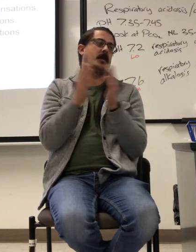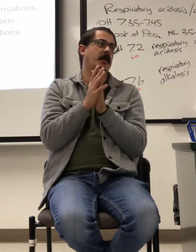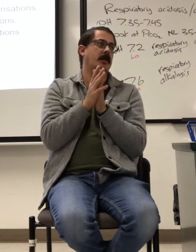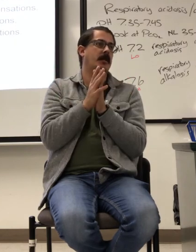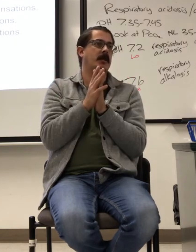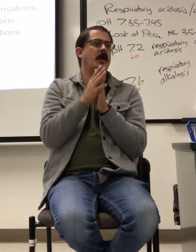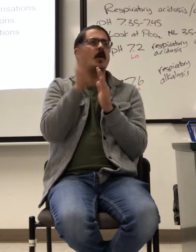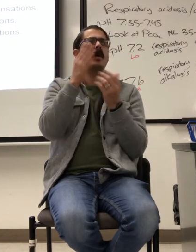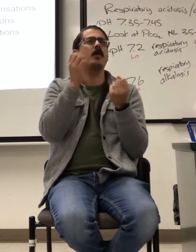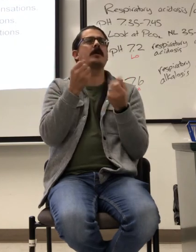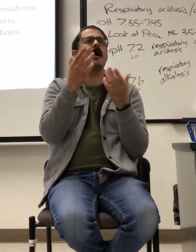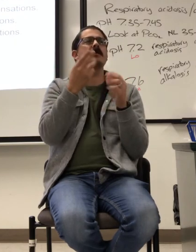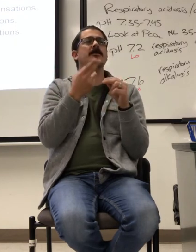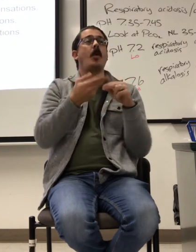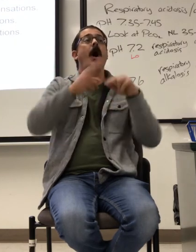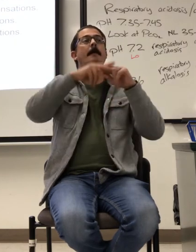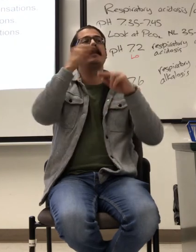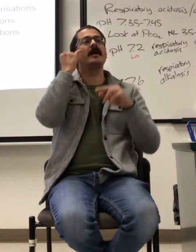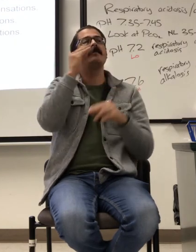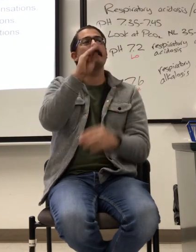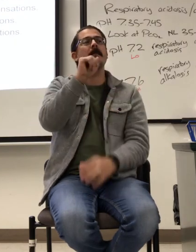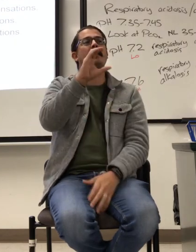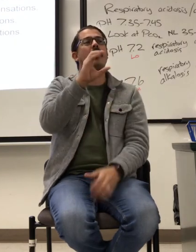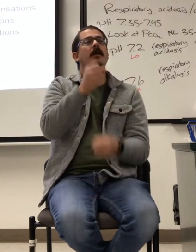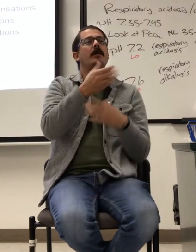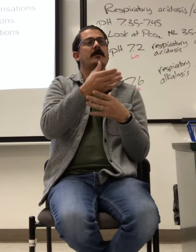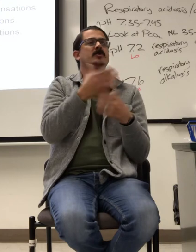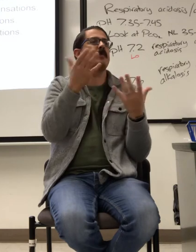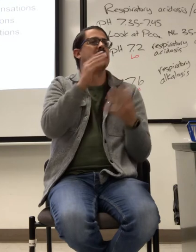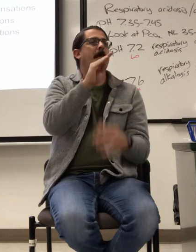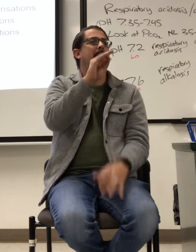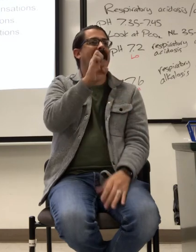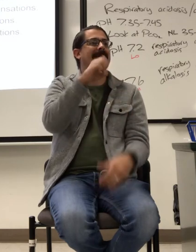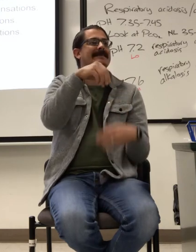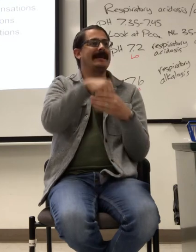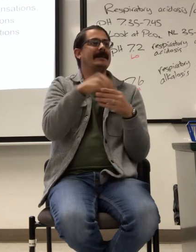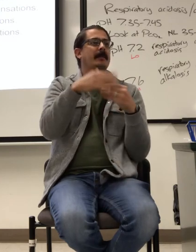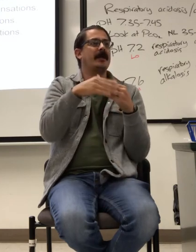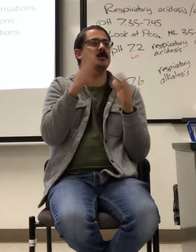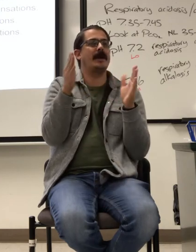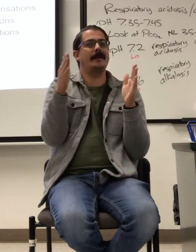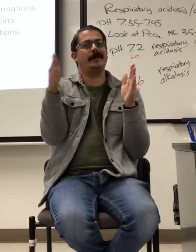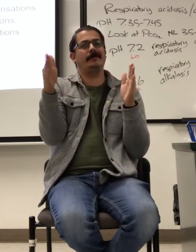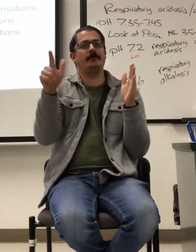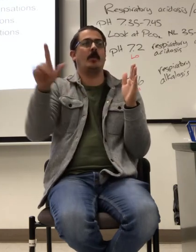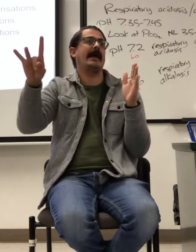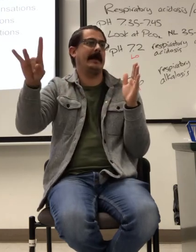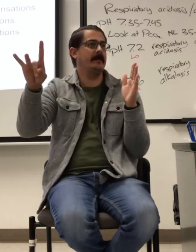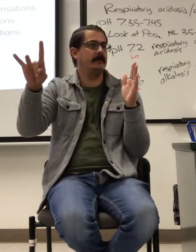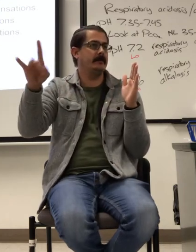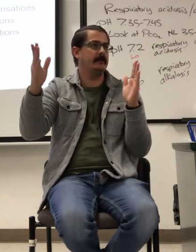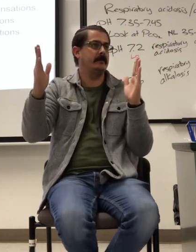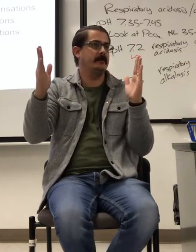What would drive it up if it's a metabolic cause is too much base in the blood. So maybe, I'll just say 28.